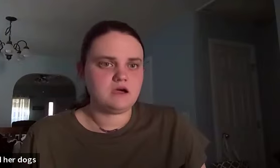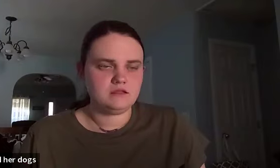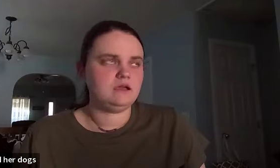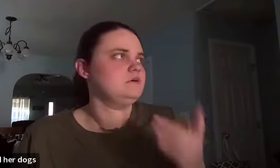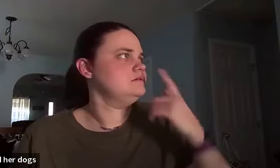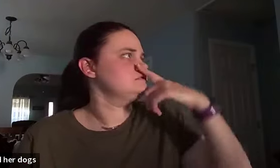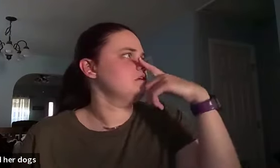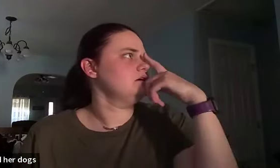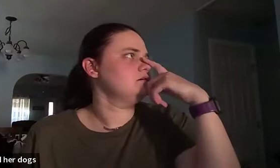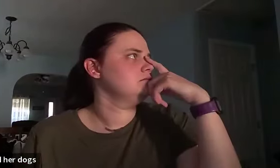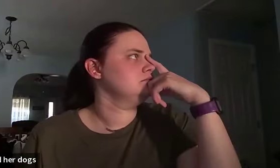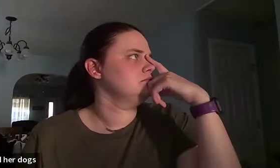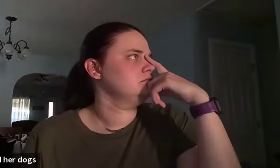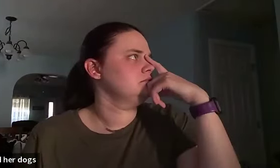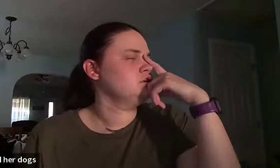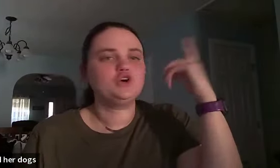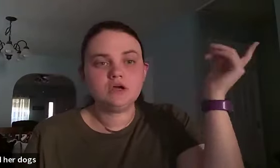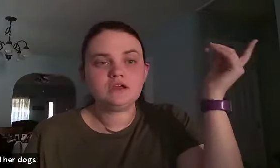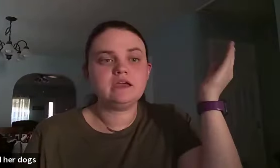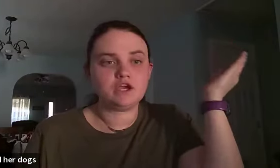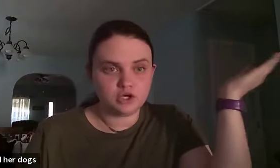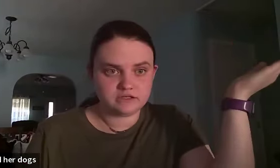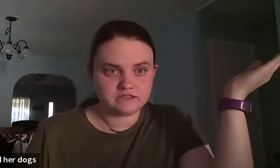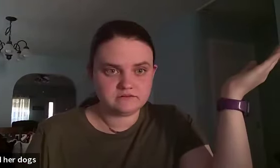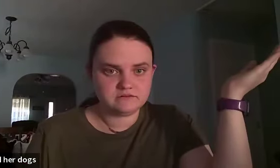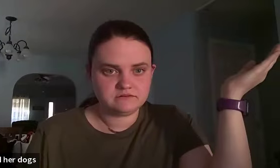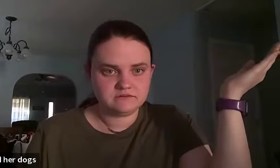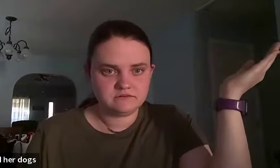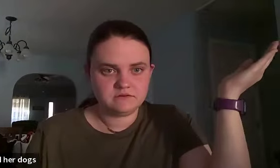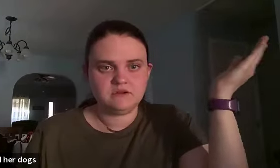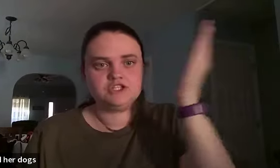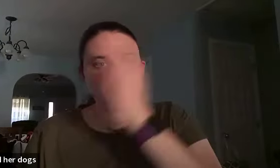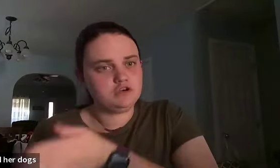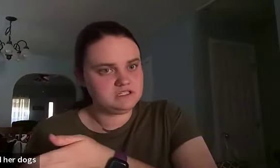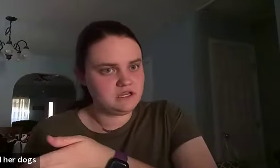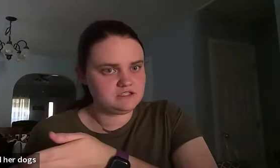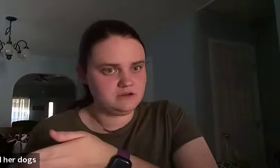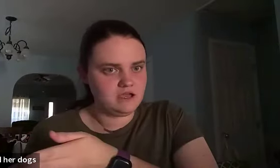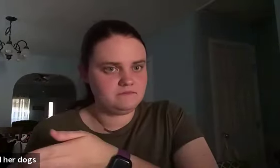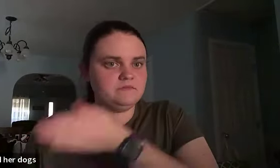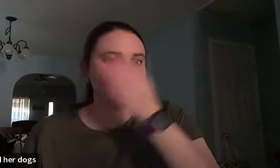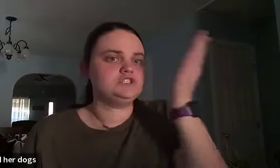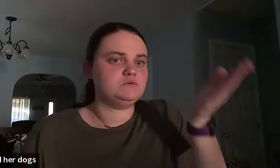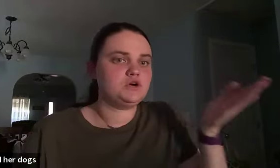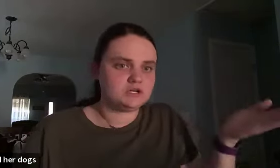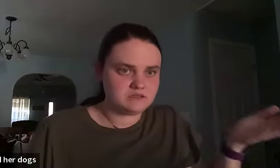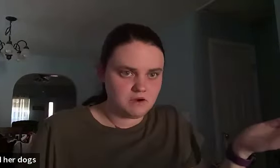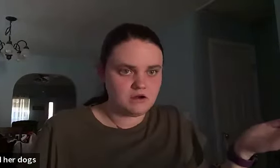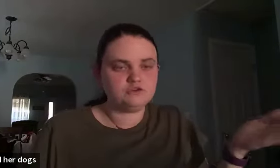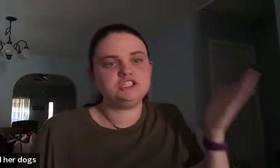done, like well, I was trying to think. Cook and cooked. She cooked yesterday. She will cook tomorrow.